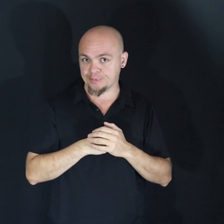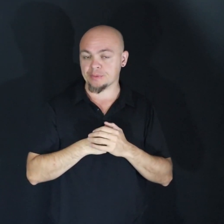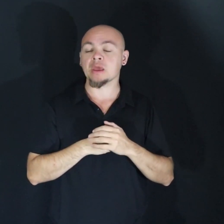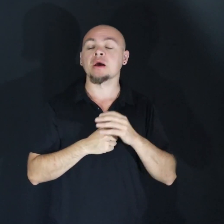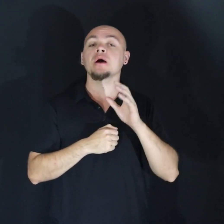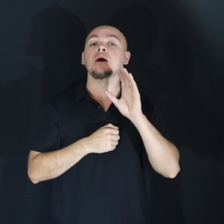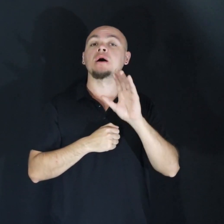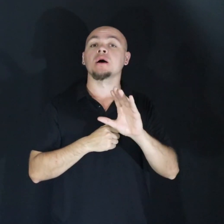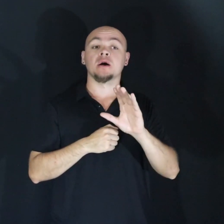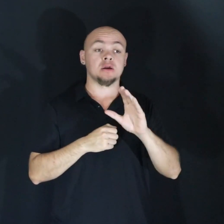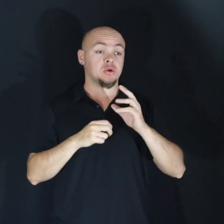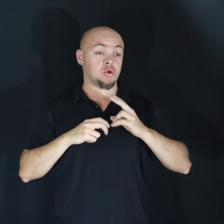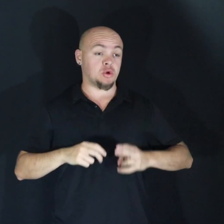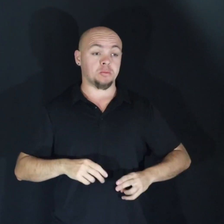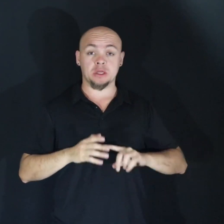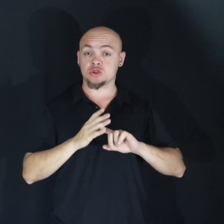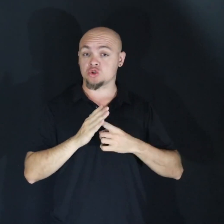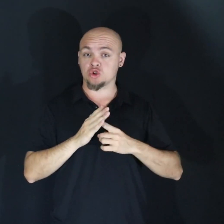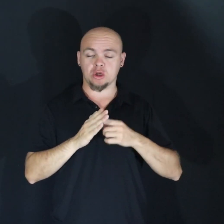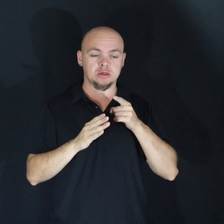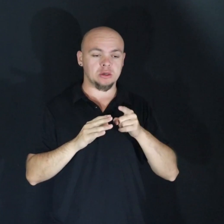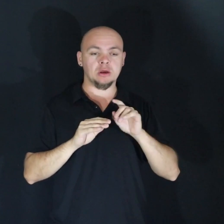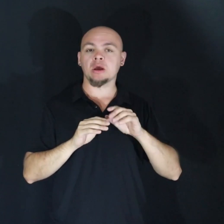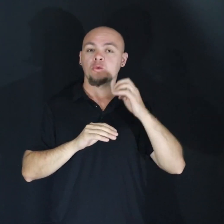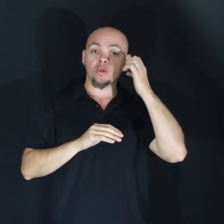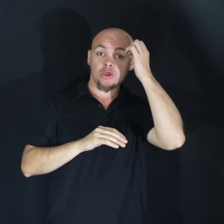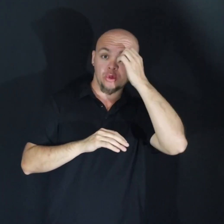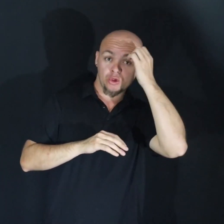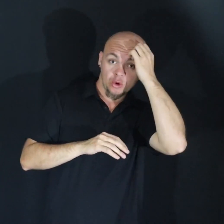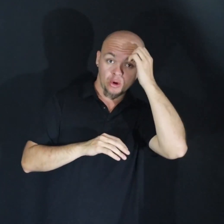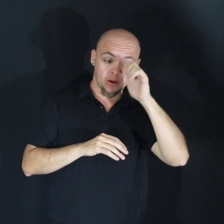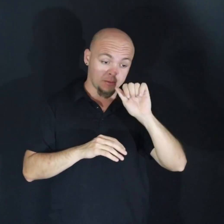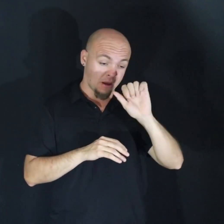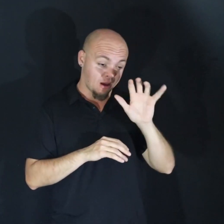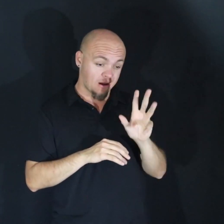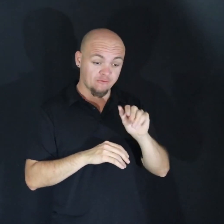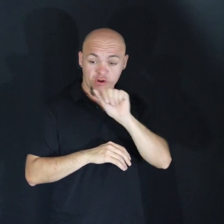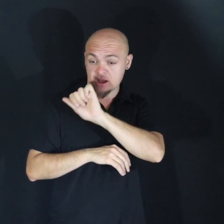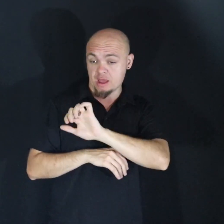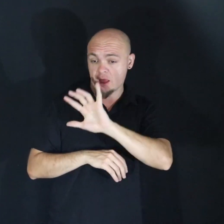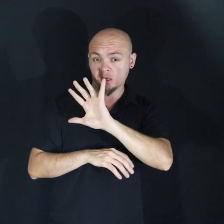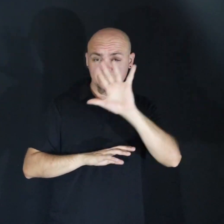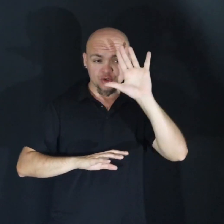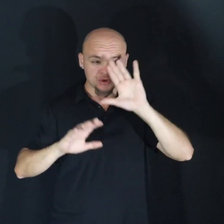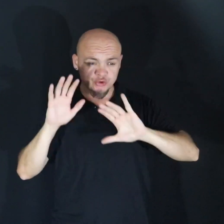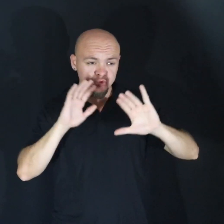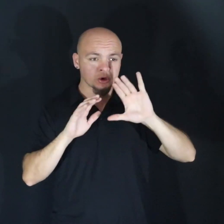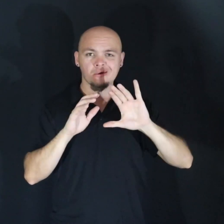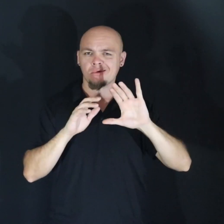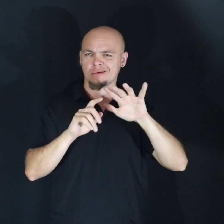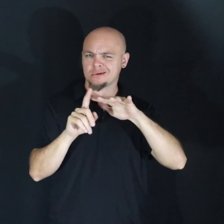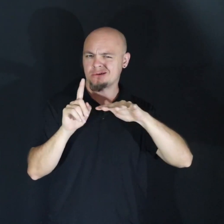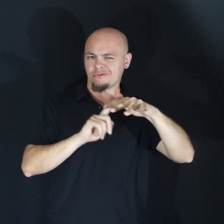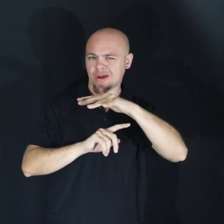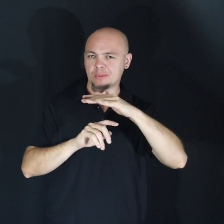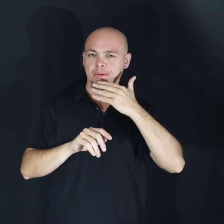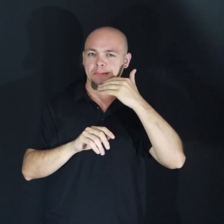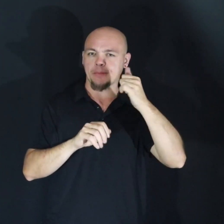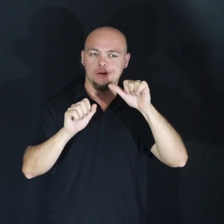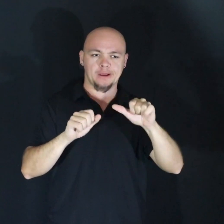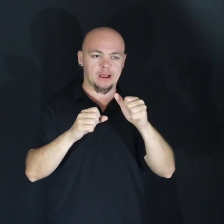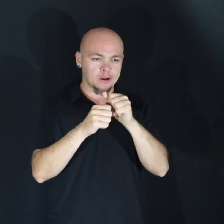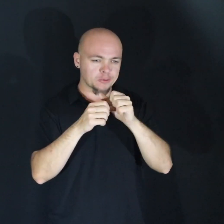humans have crossed its waters, moving between Europe, Africa, and Asia in search of better conditions to grow or in search of